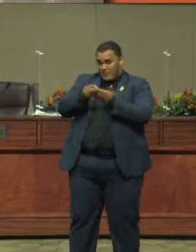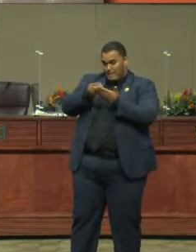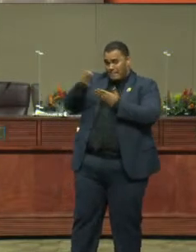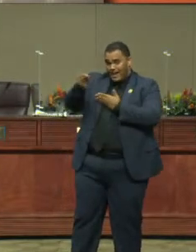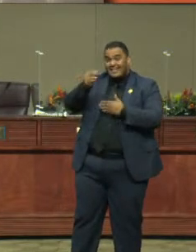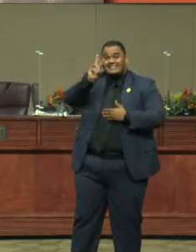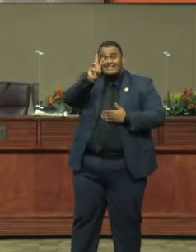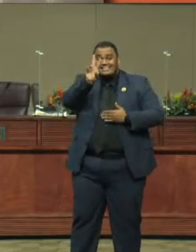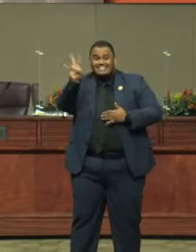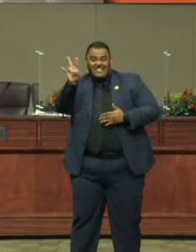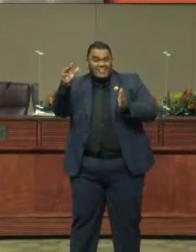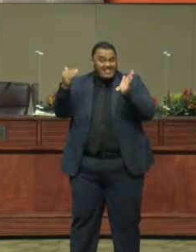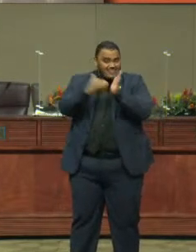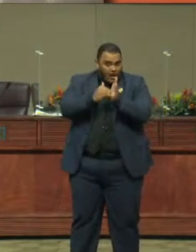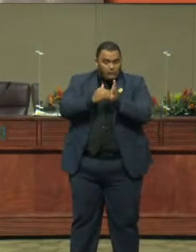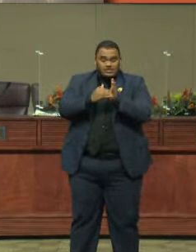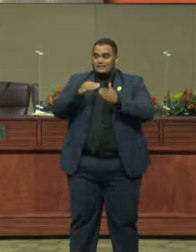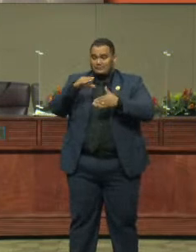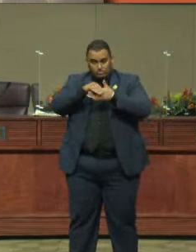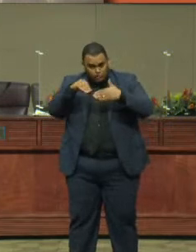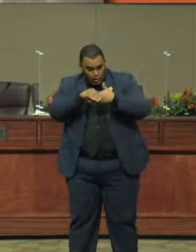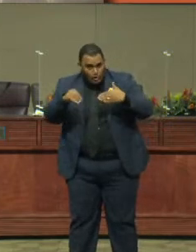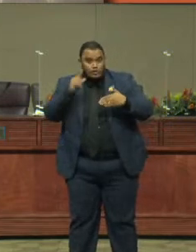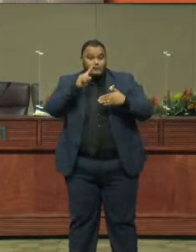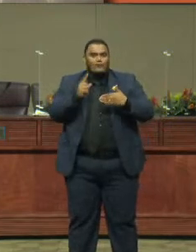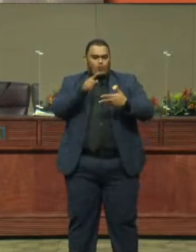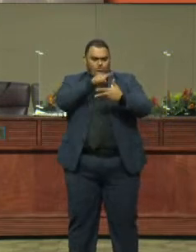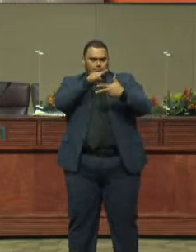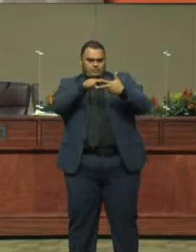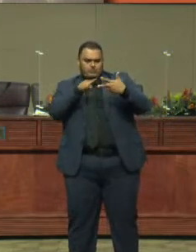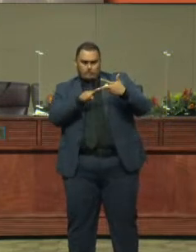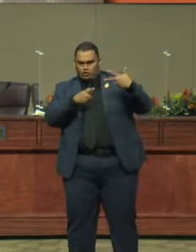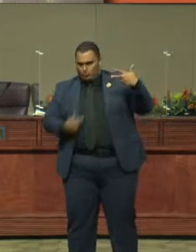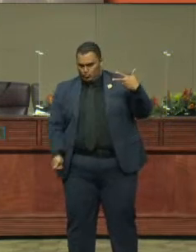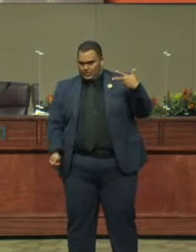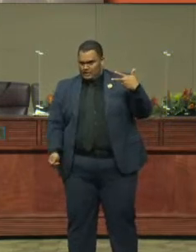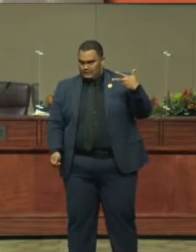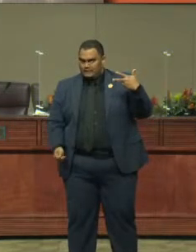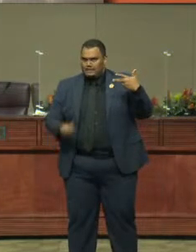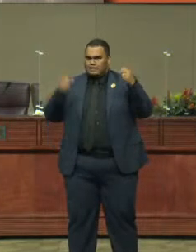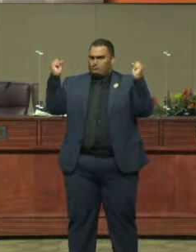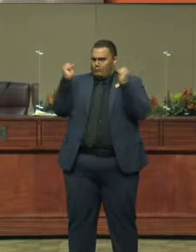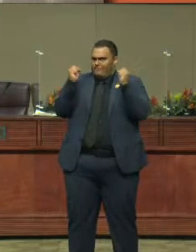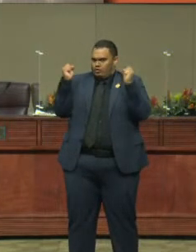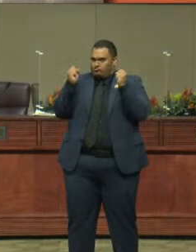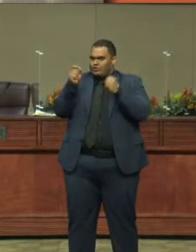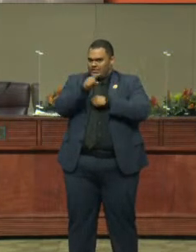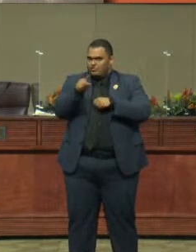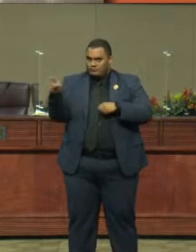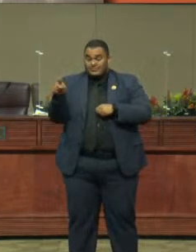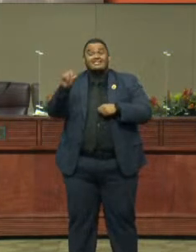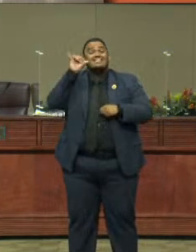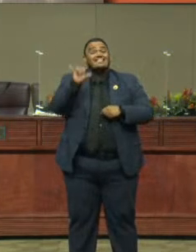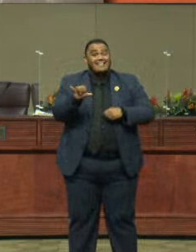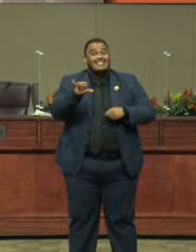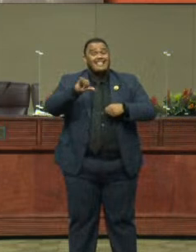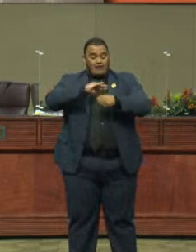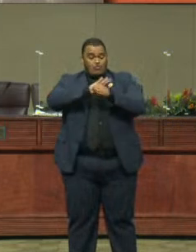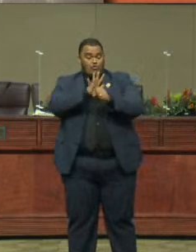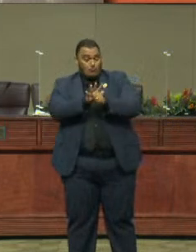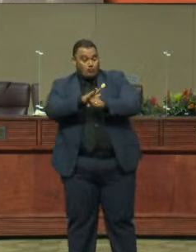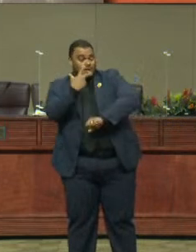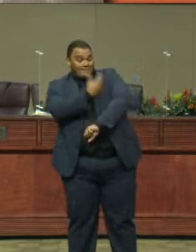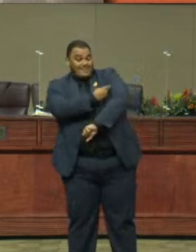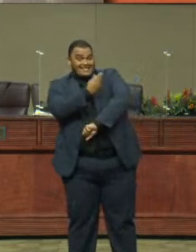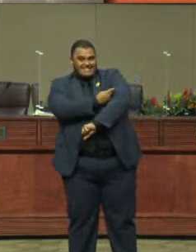see there. Obviously, the vaccine has to be kept cold at